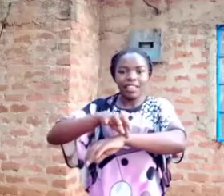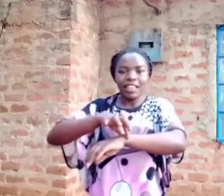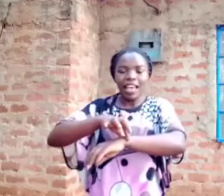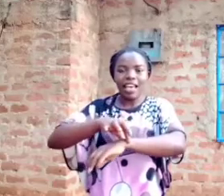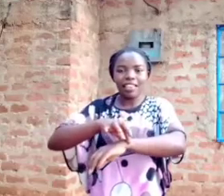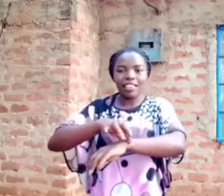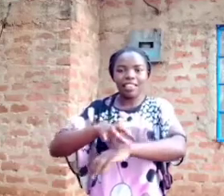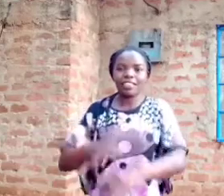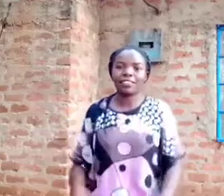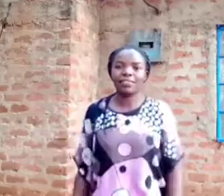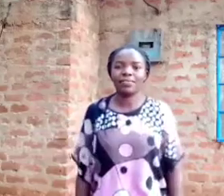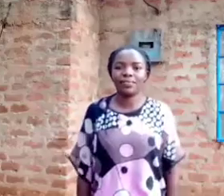Earth.